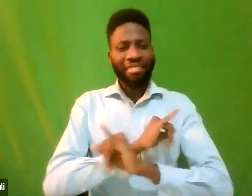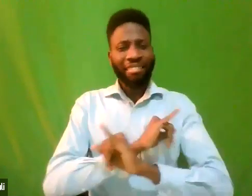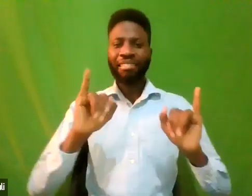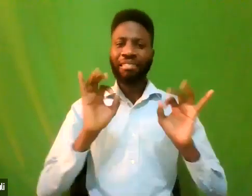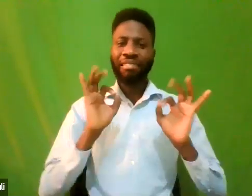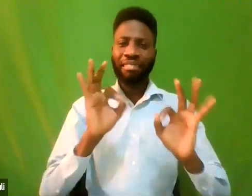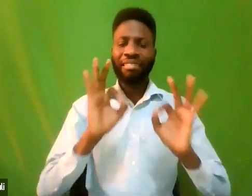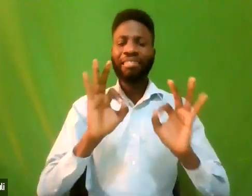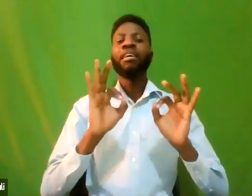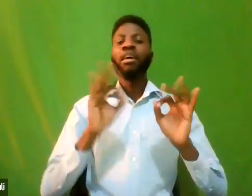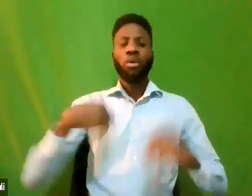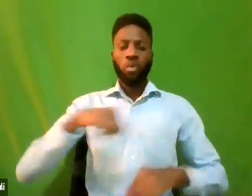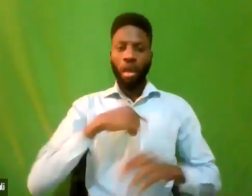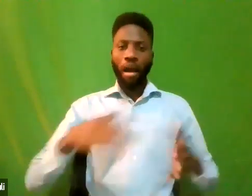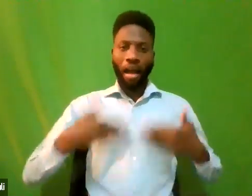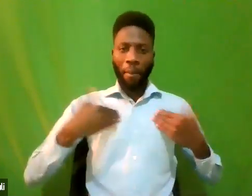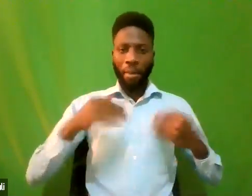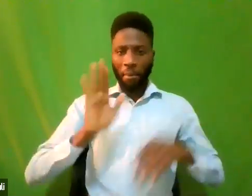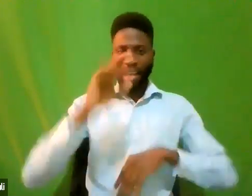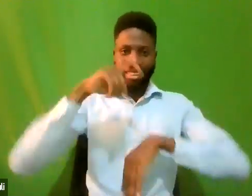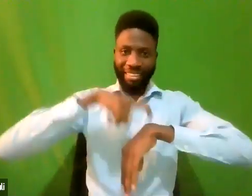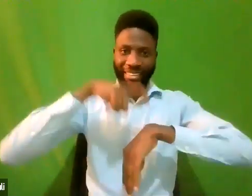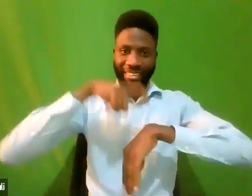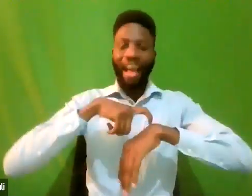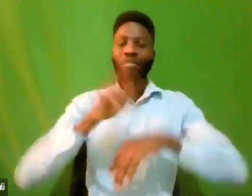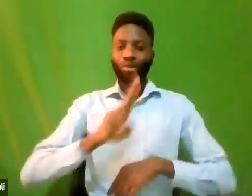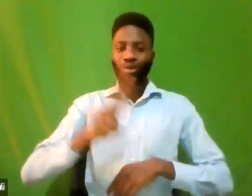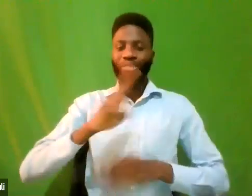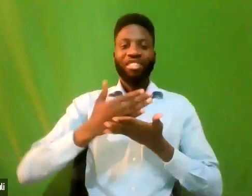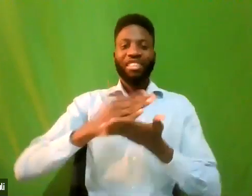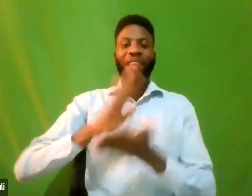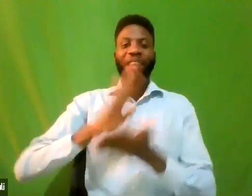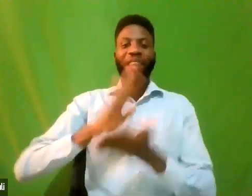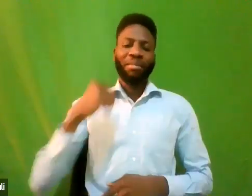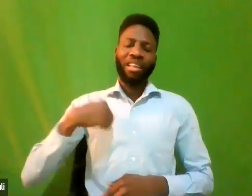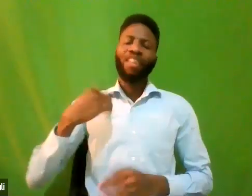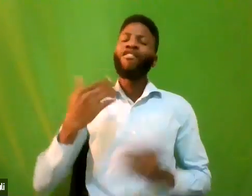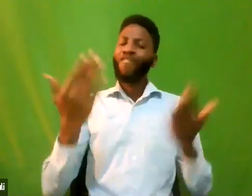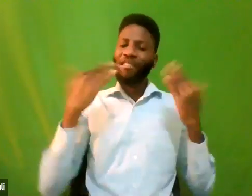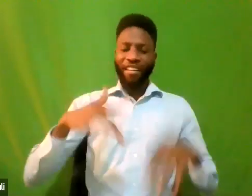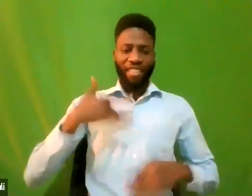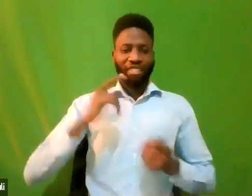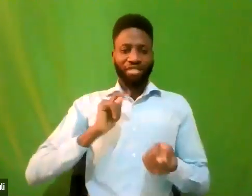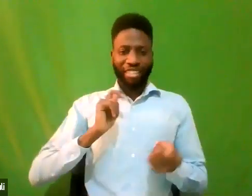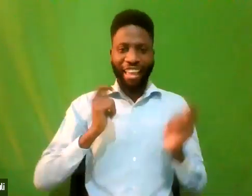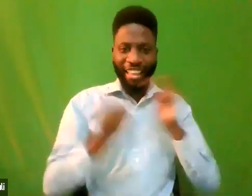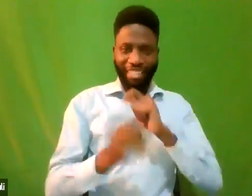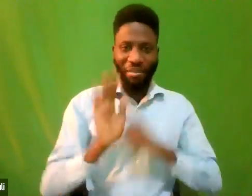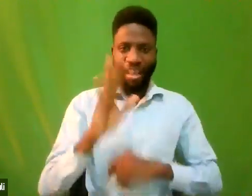that you took the time and shared your experience with us. I will forever be changed by it, and I hope maybe